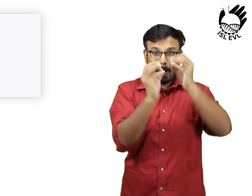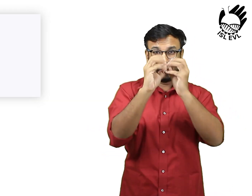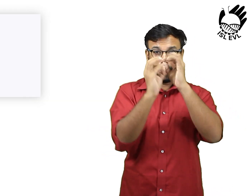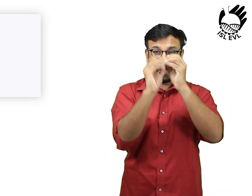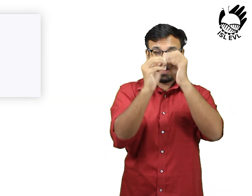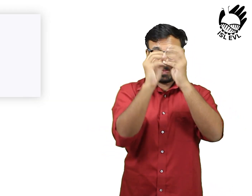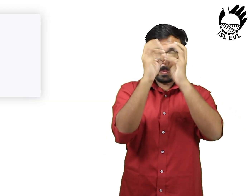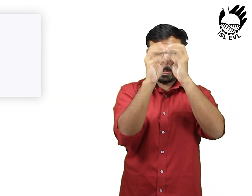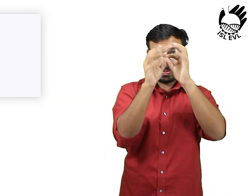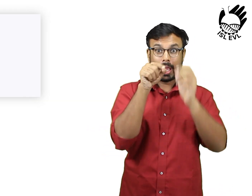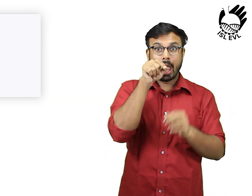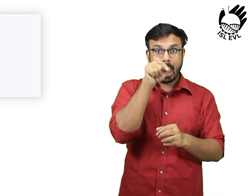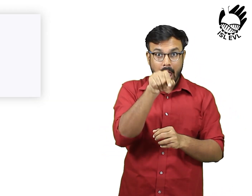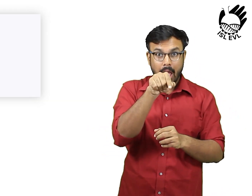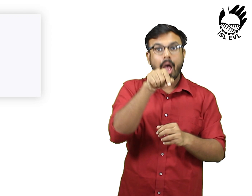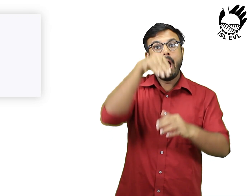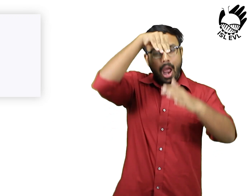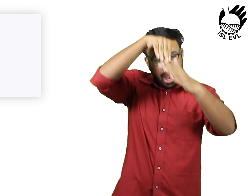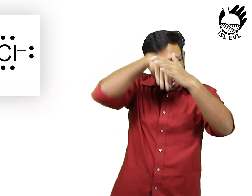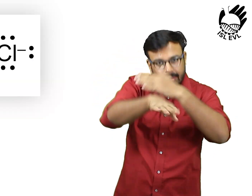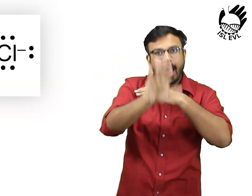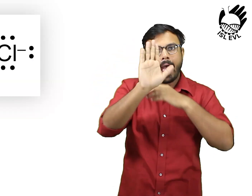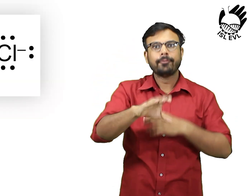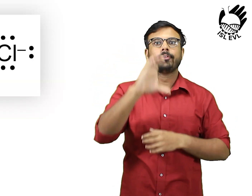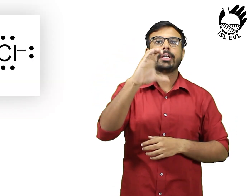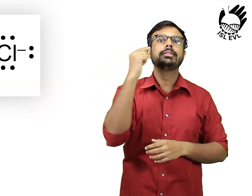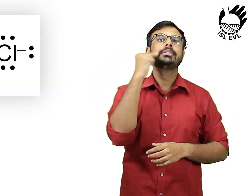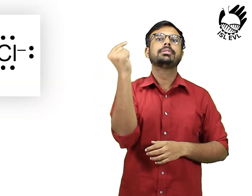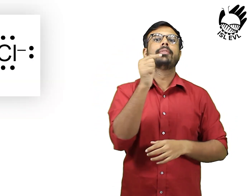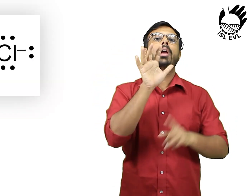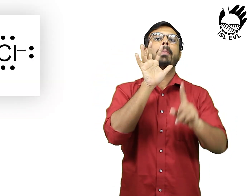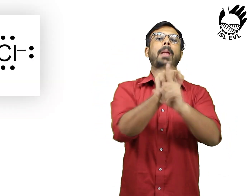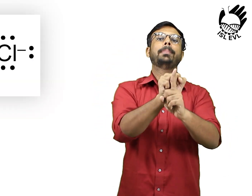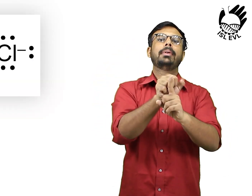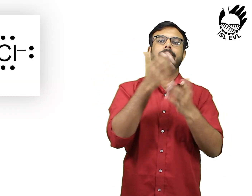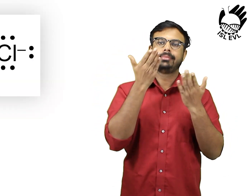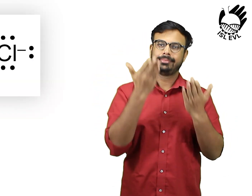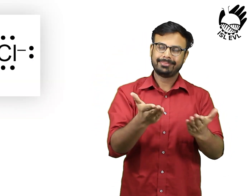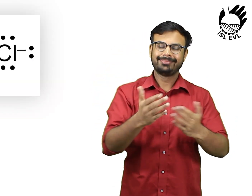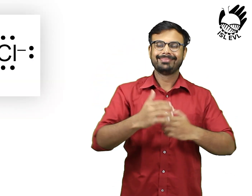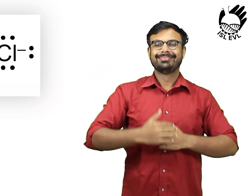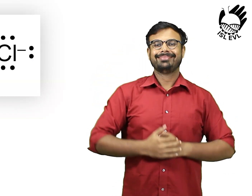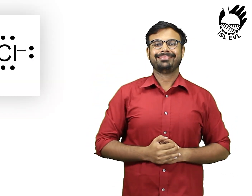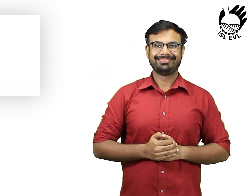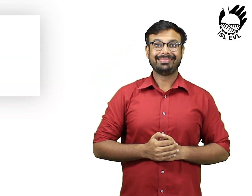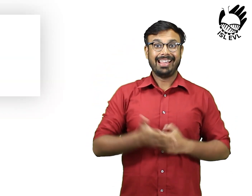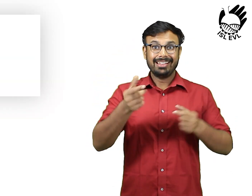If your sample fizzes, then it must contain carbonate as the non-metal part.